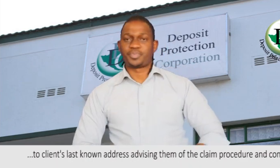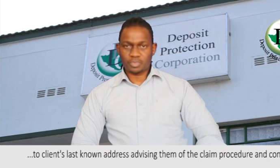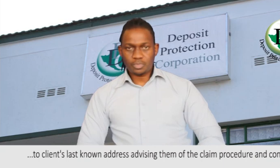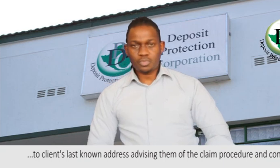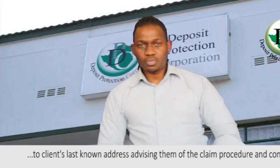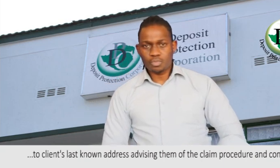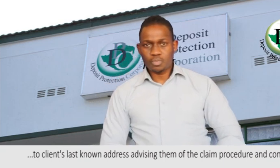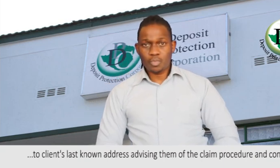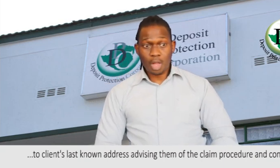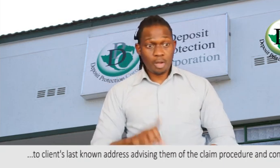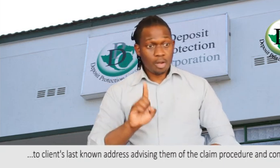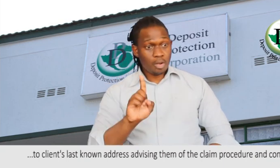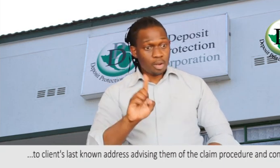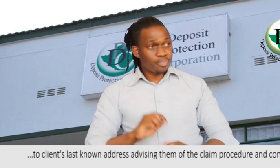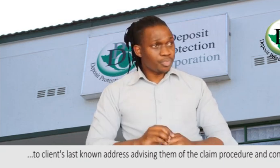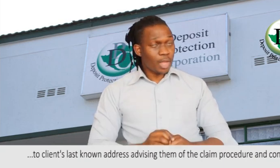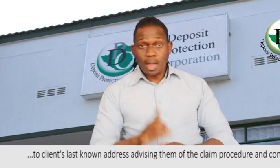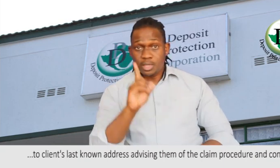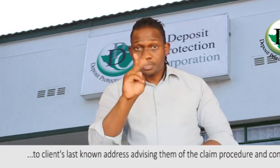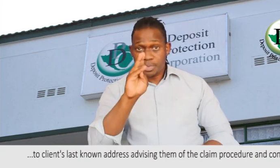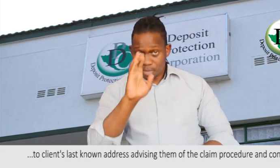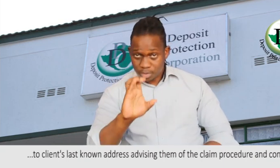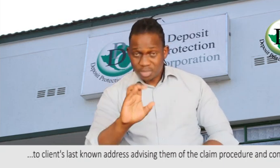claim procedure and contact details.